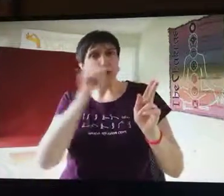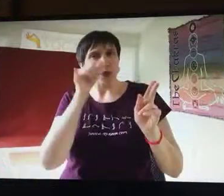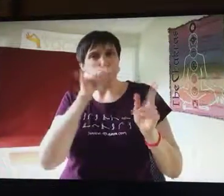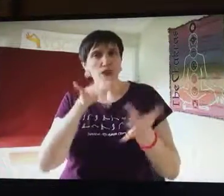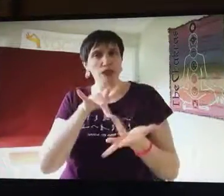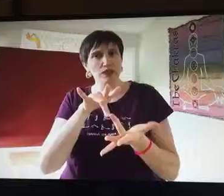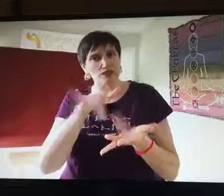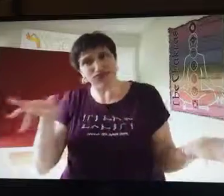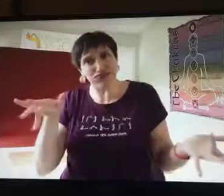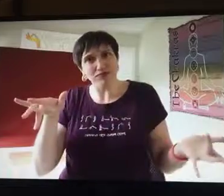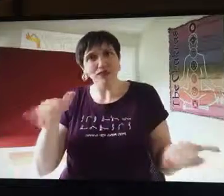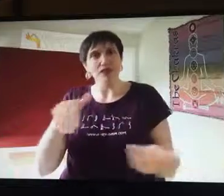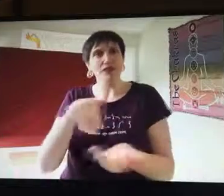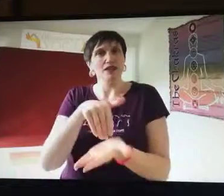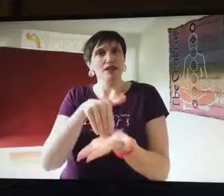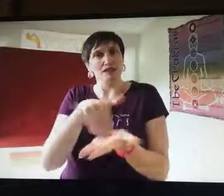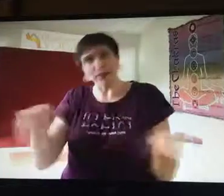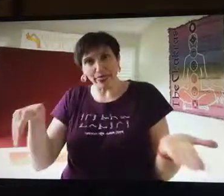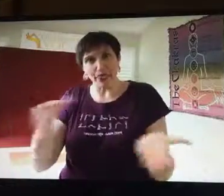In general, people are